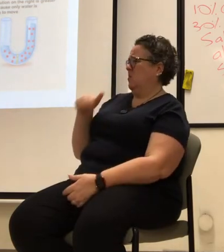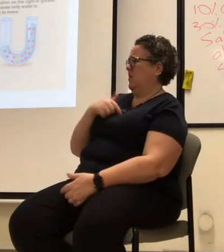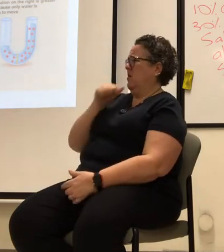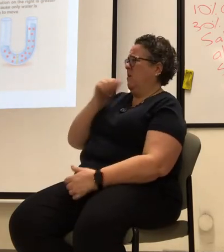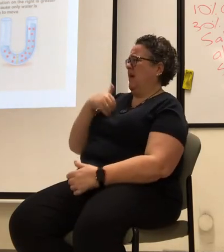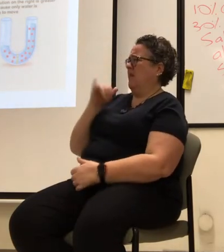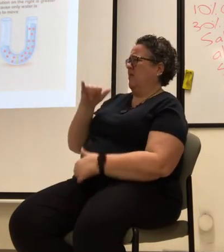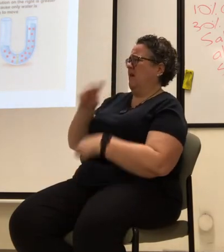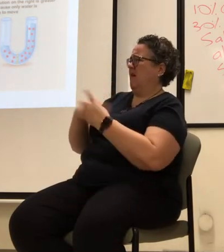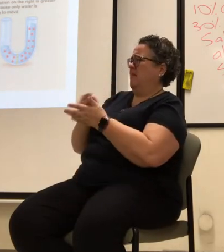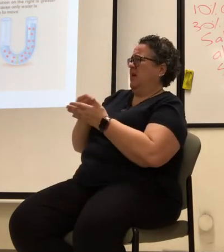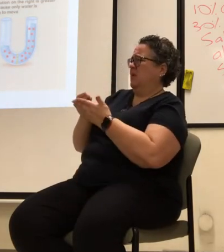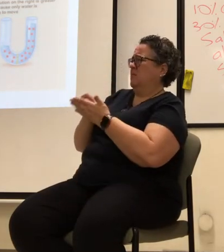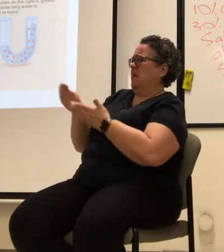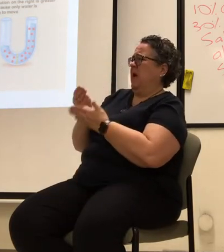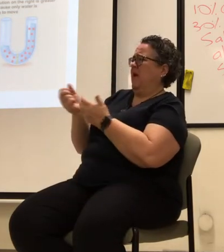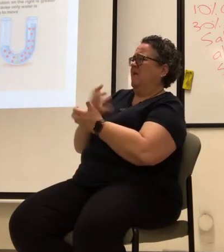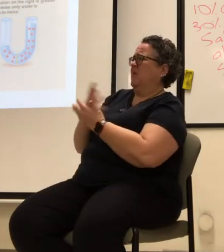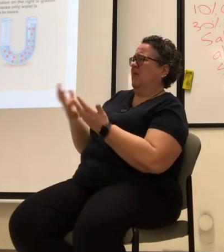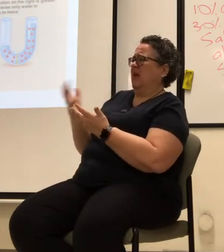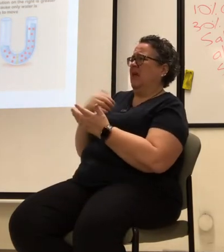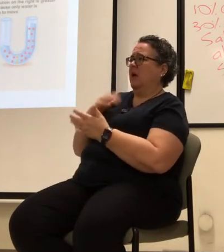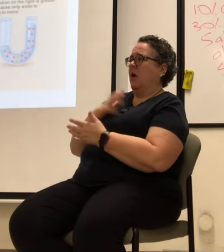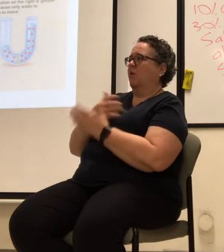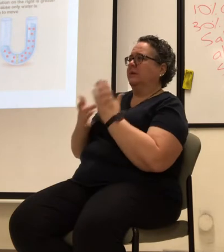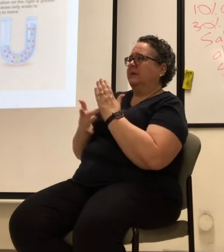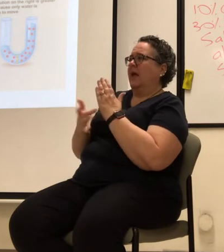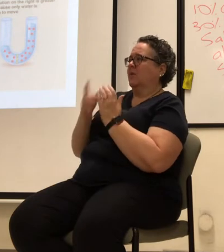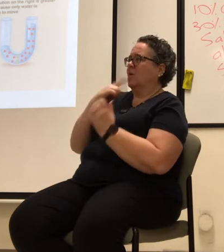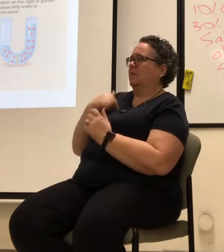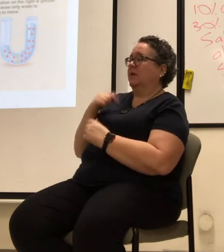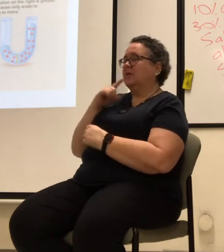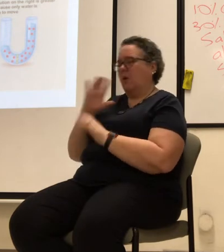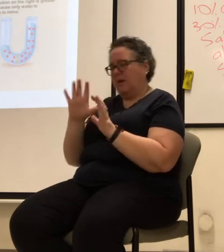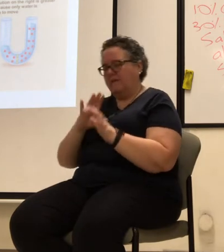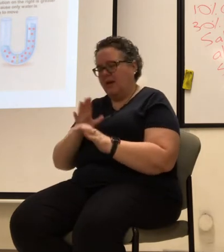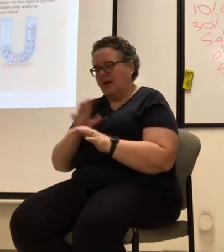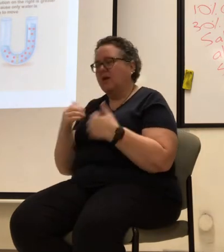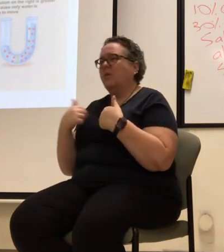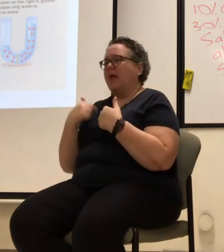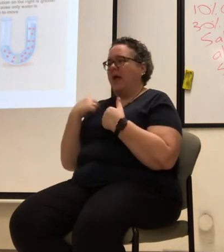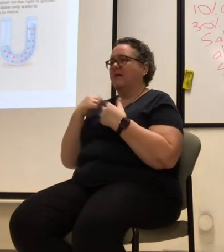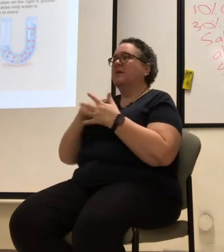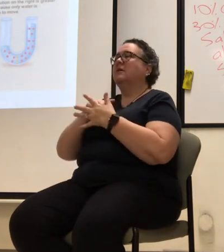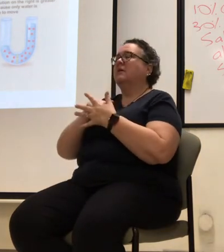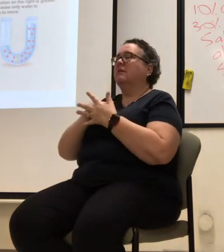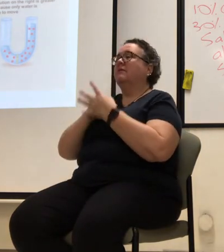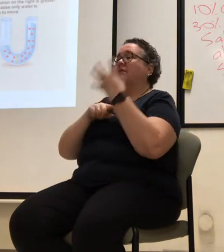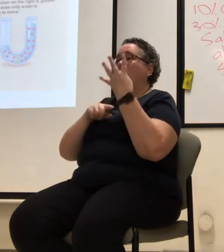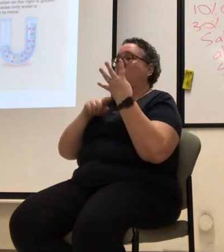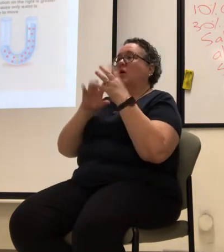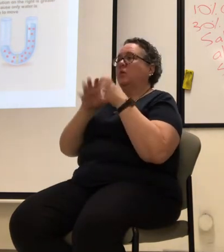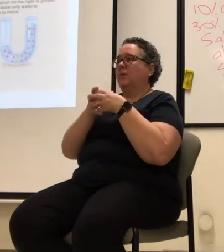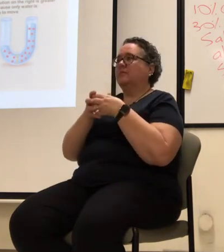money to buy all that. So you have to work in groups of three or four and do one condition. That's what we have for you guys, okay? That's good enough.